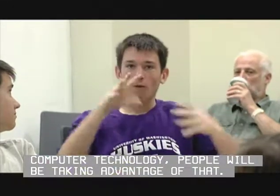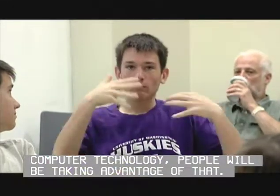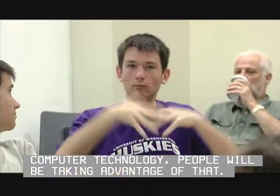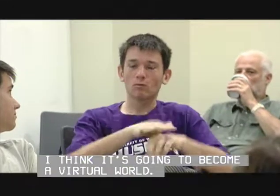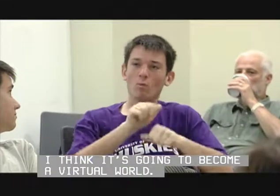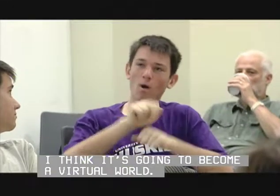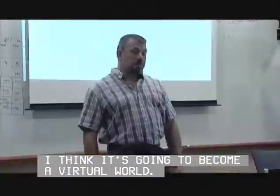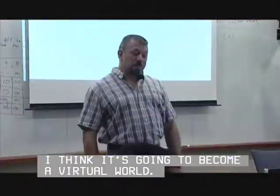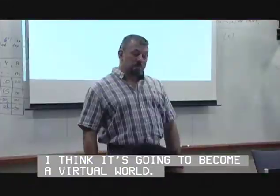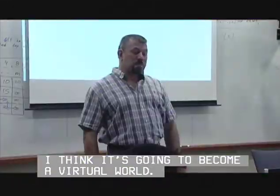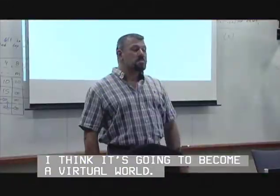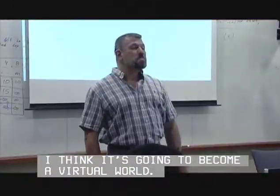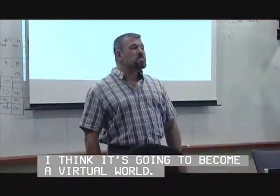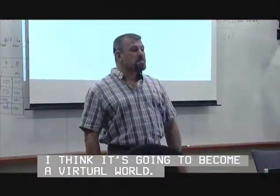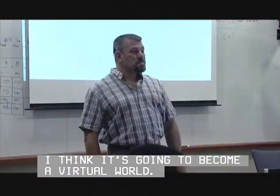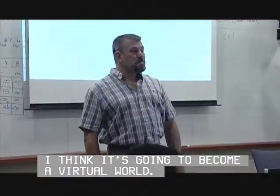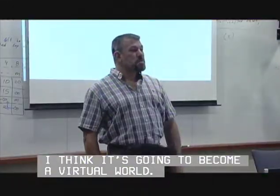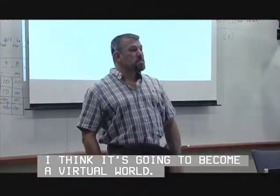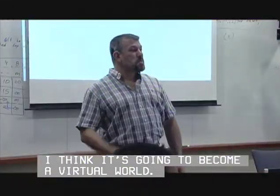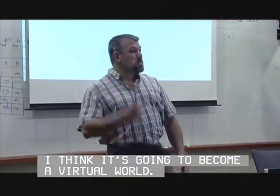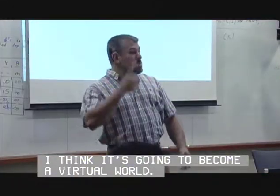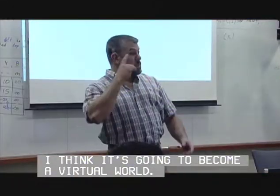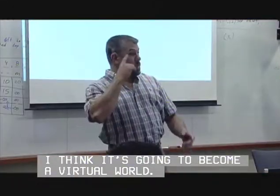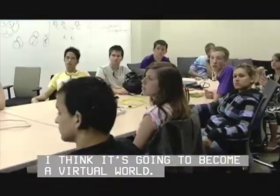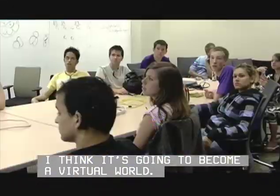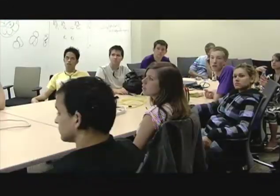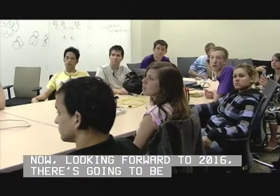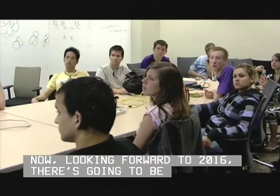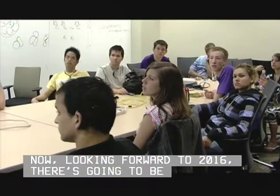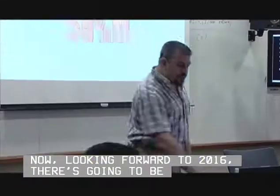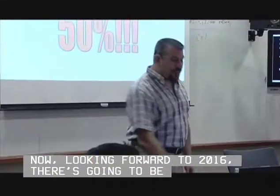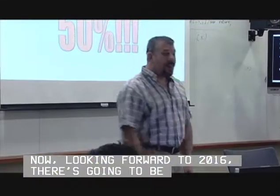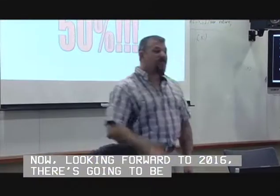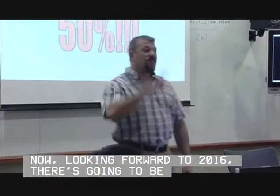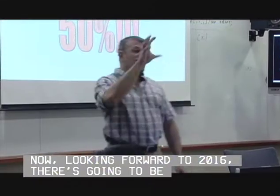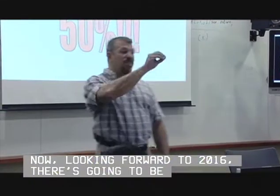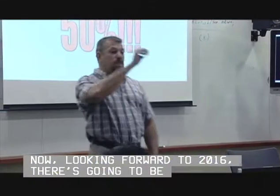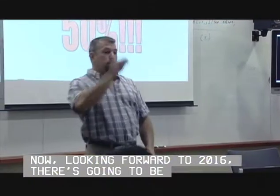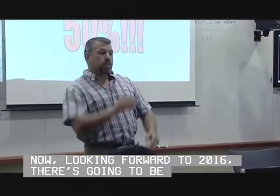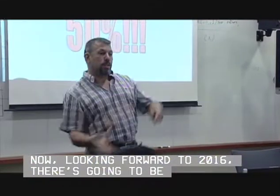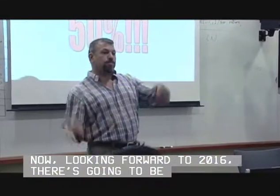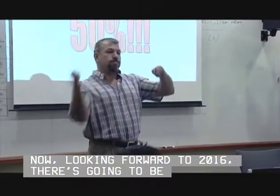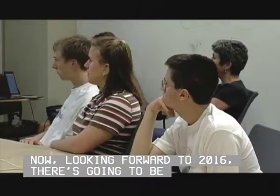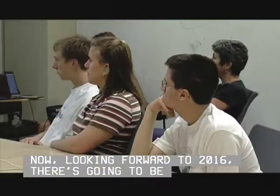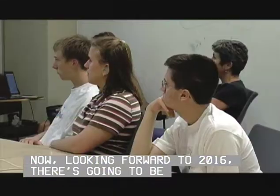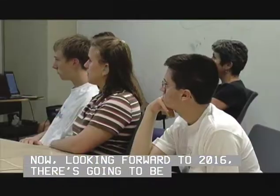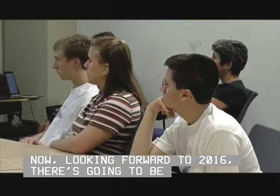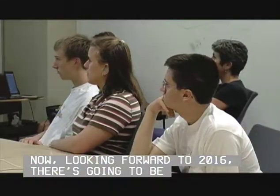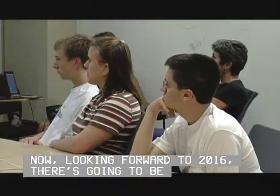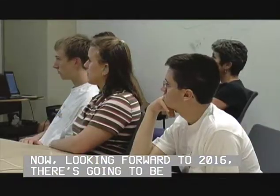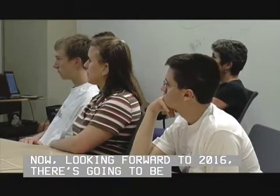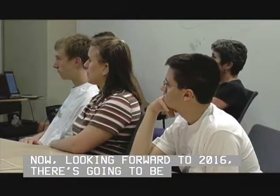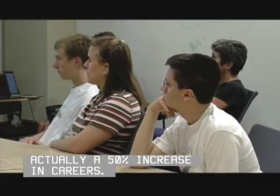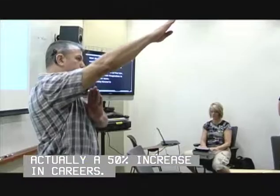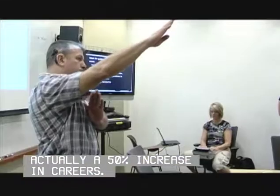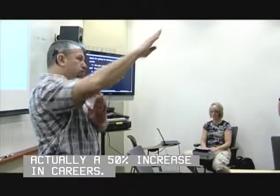that. I think it's going to become a virtual world. Now, looking forward to 2016, there's going to be actually a